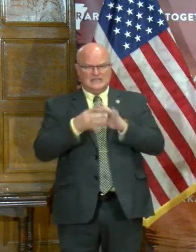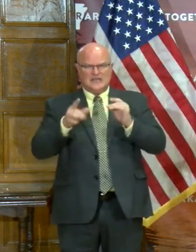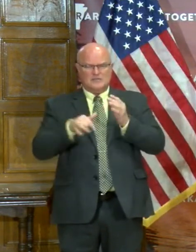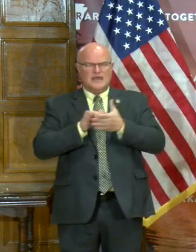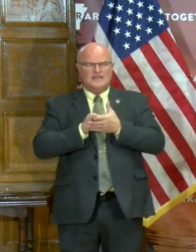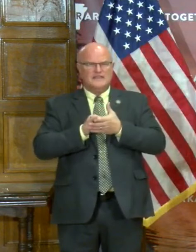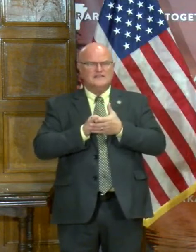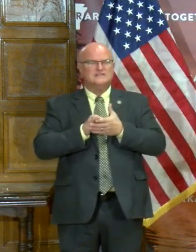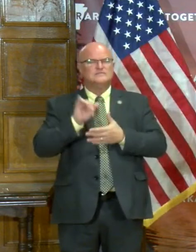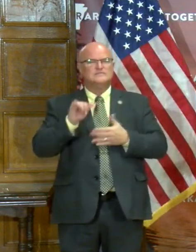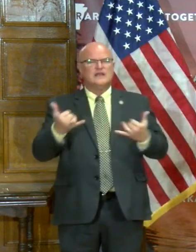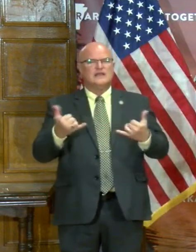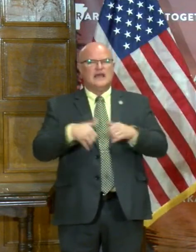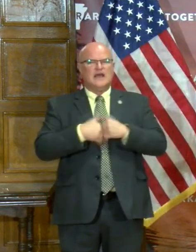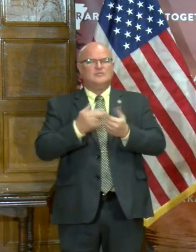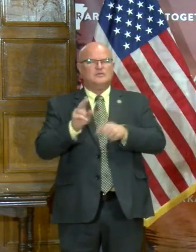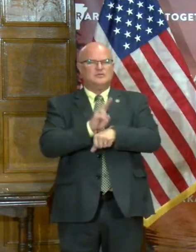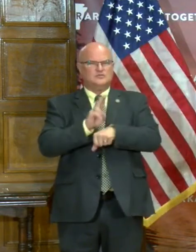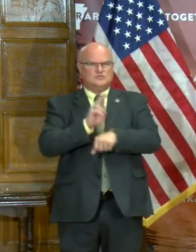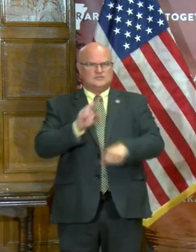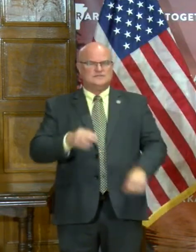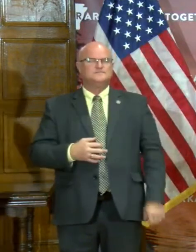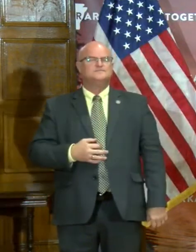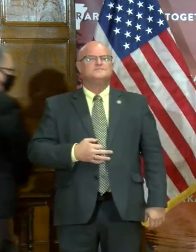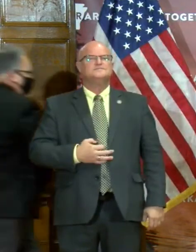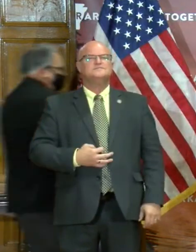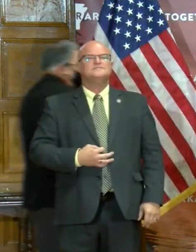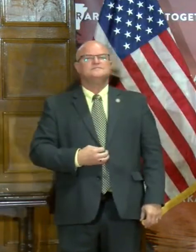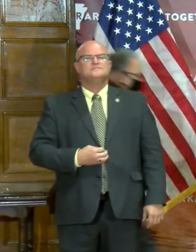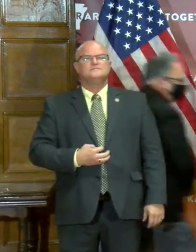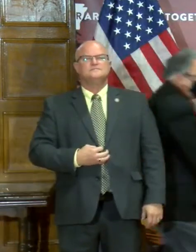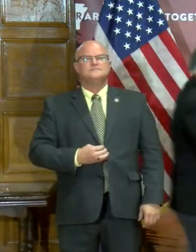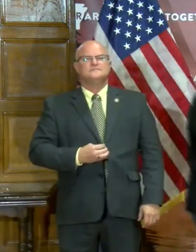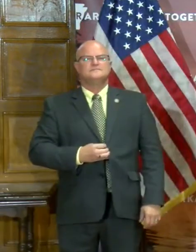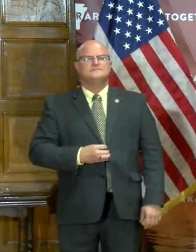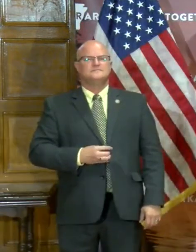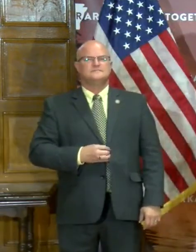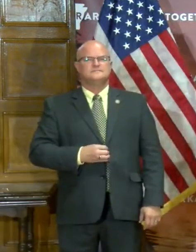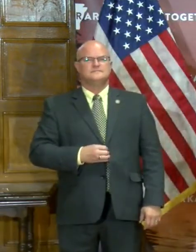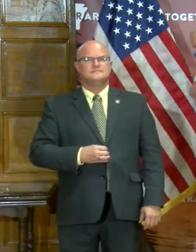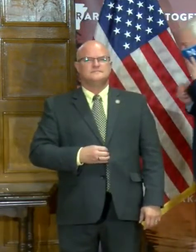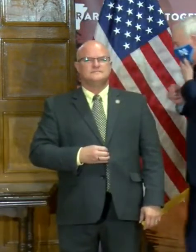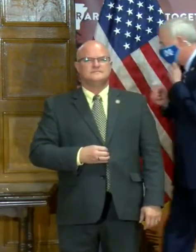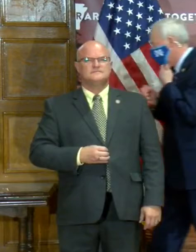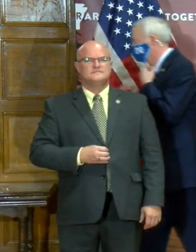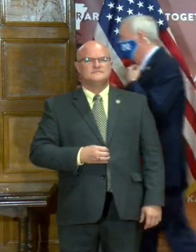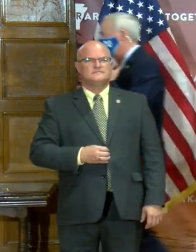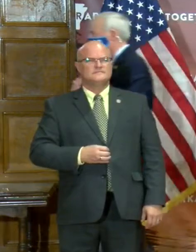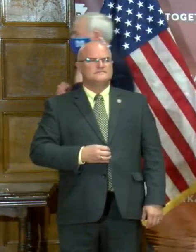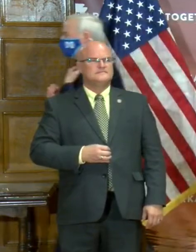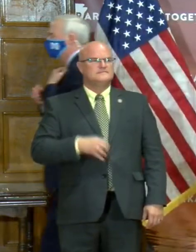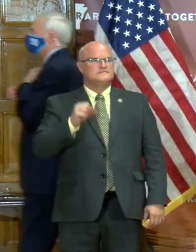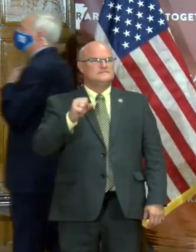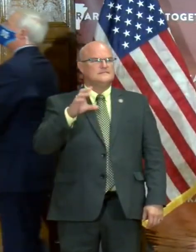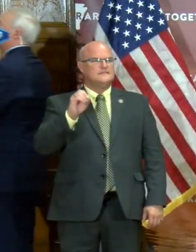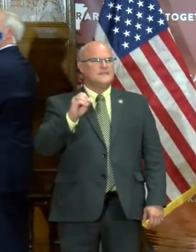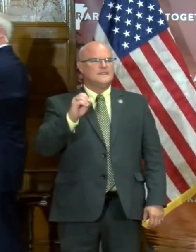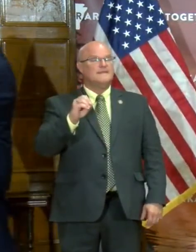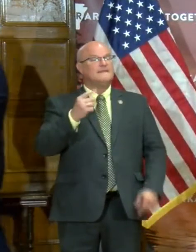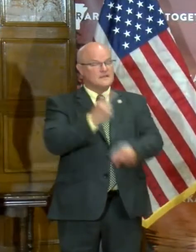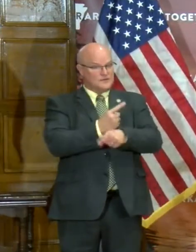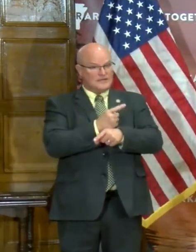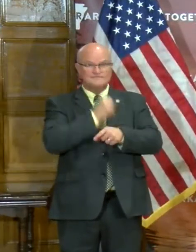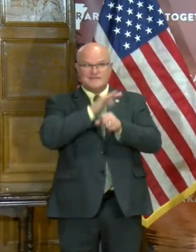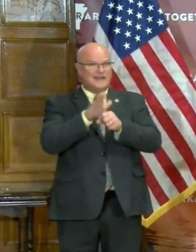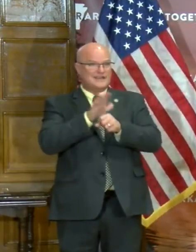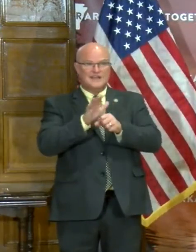about the prioritization of how that will be used? So you are correct,